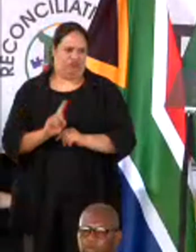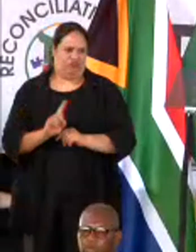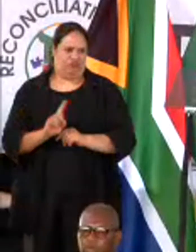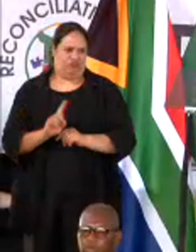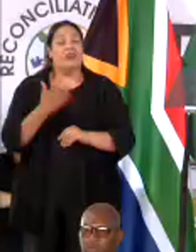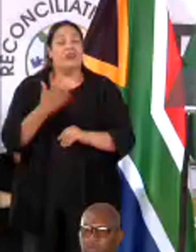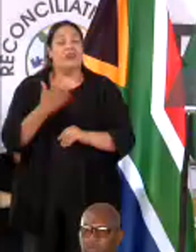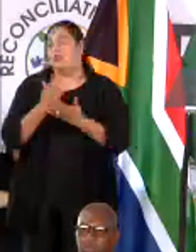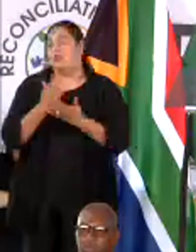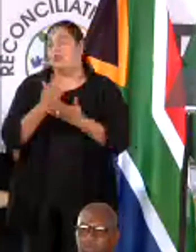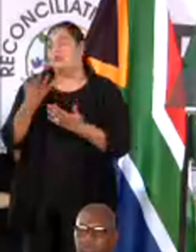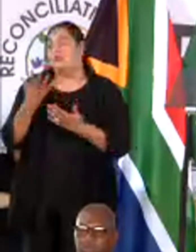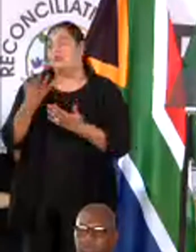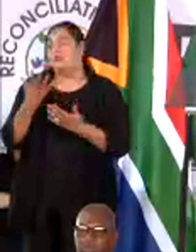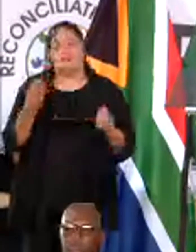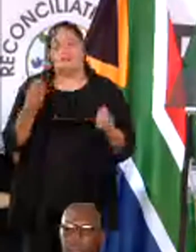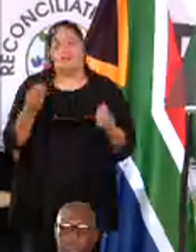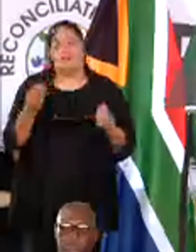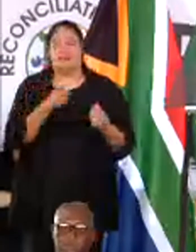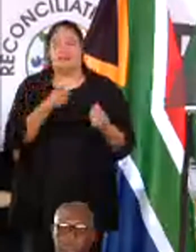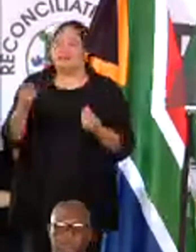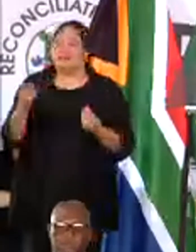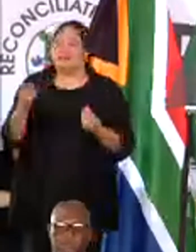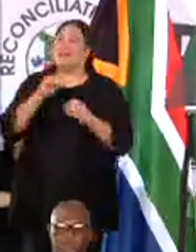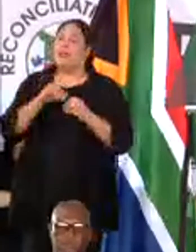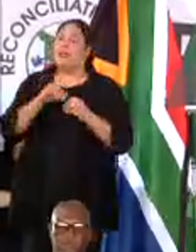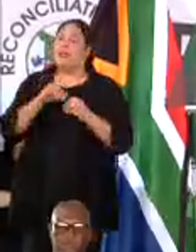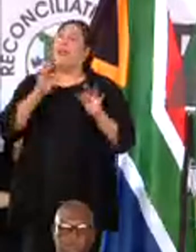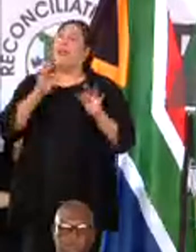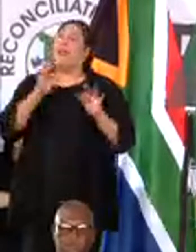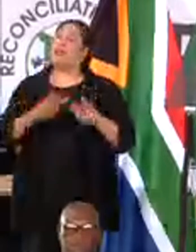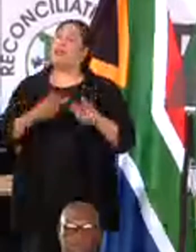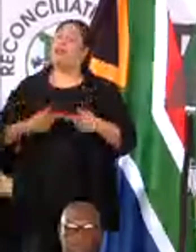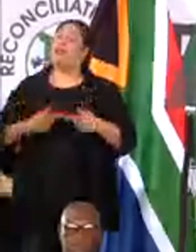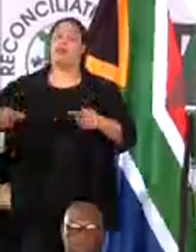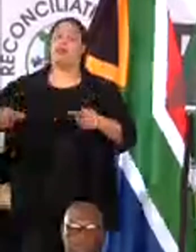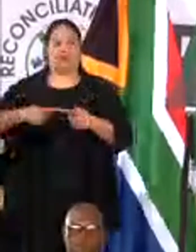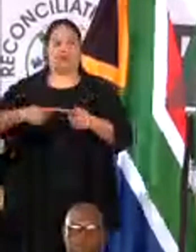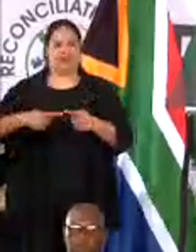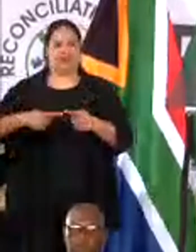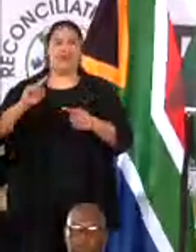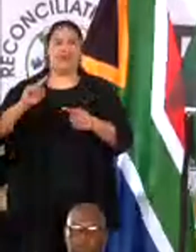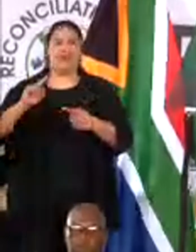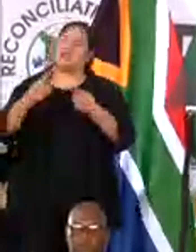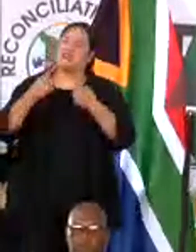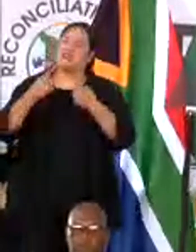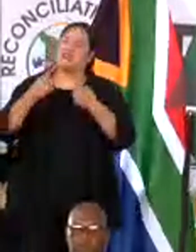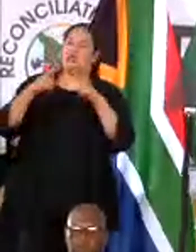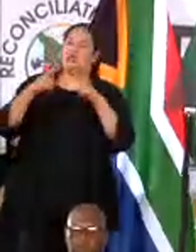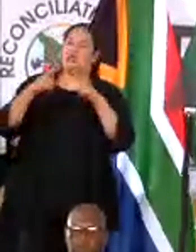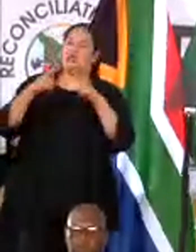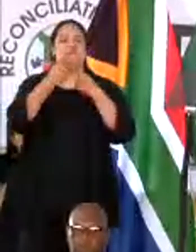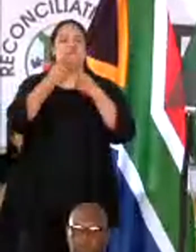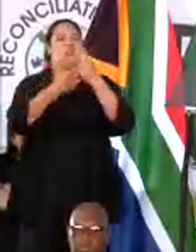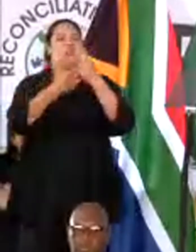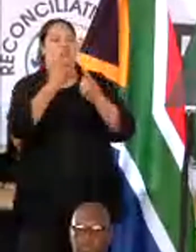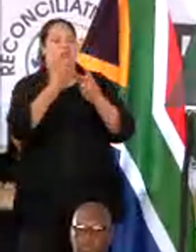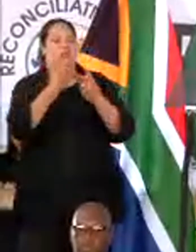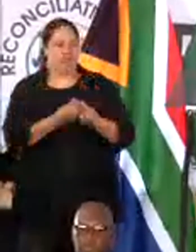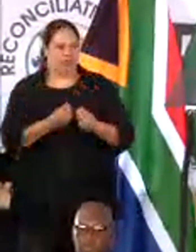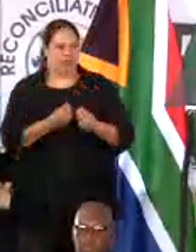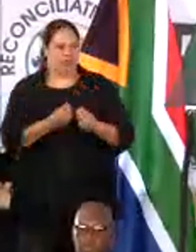are some who, even on public platforms, make statements